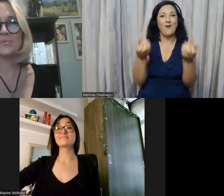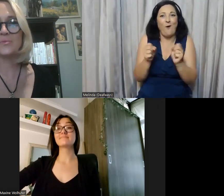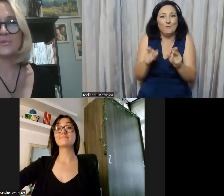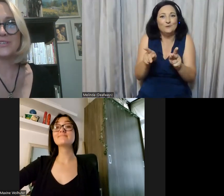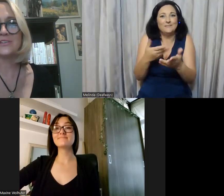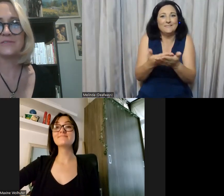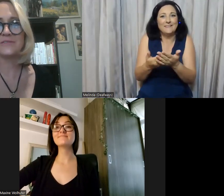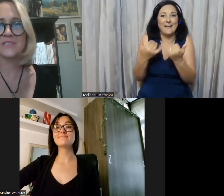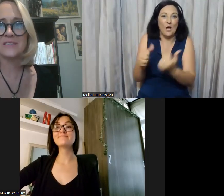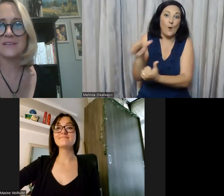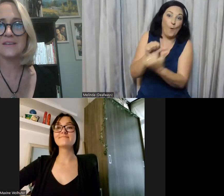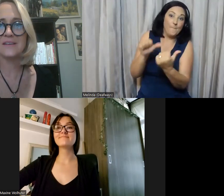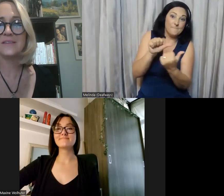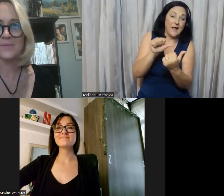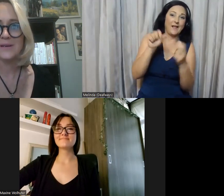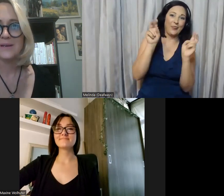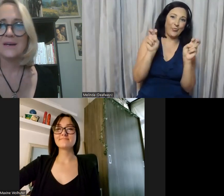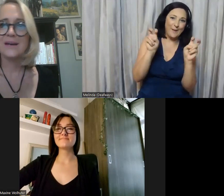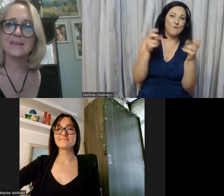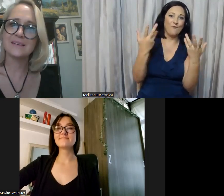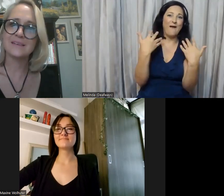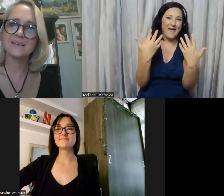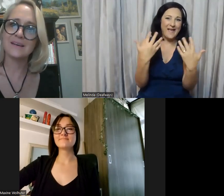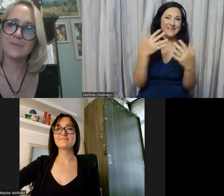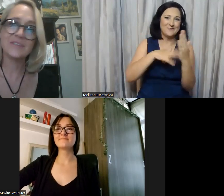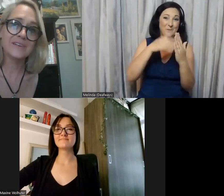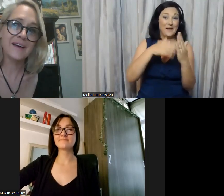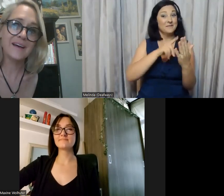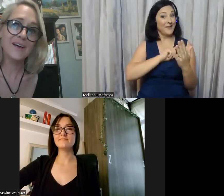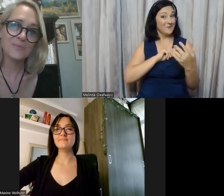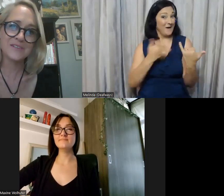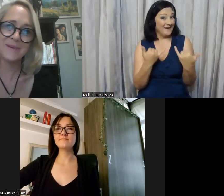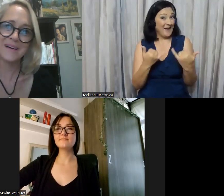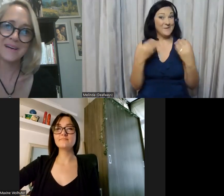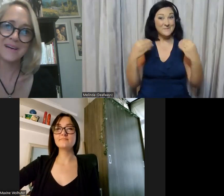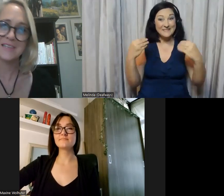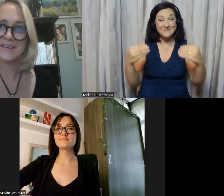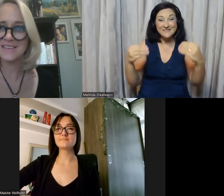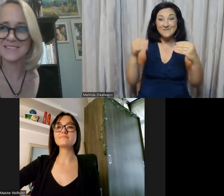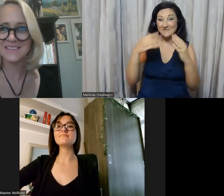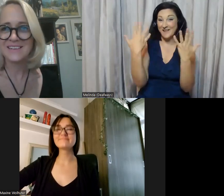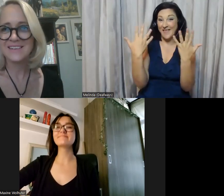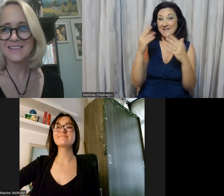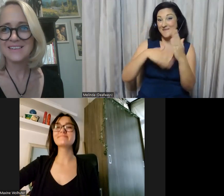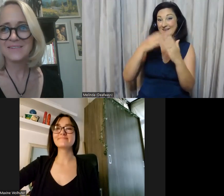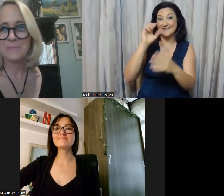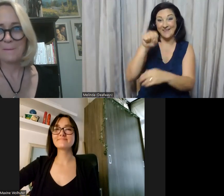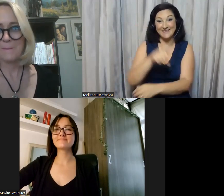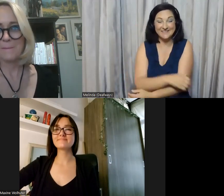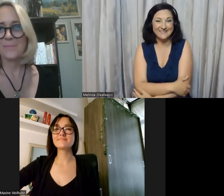to revisit the theme, and so here I am, busy with my hand paintings.